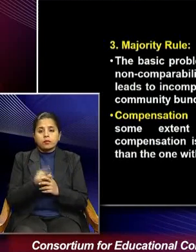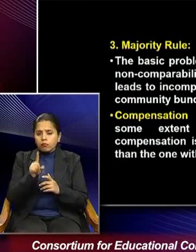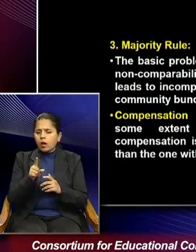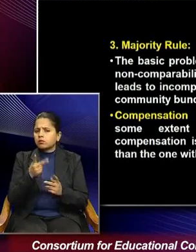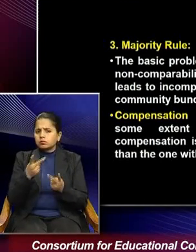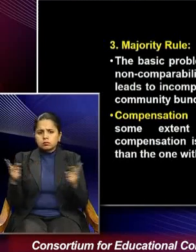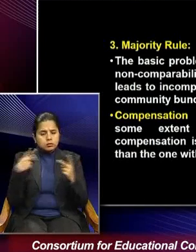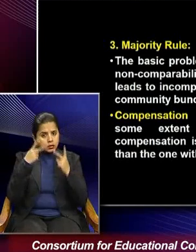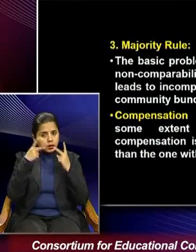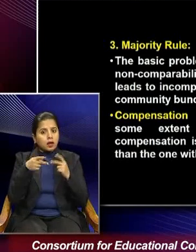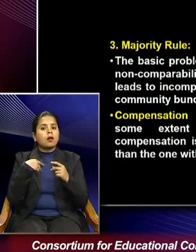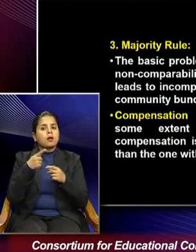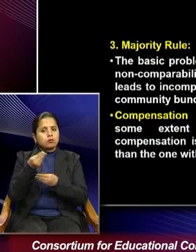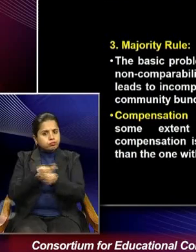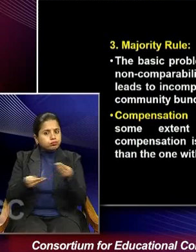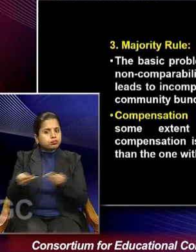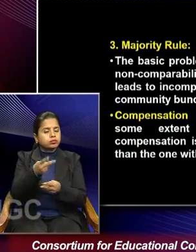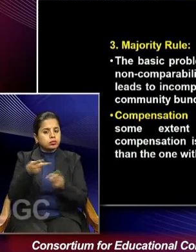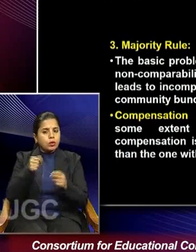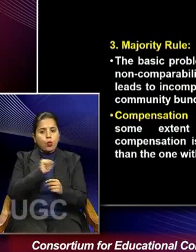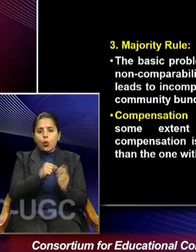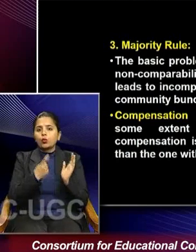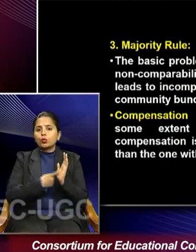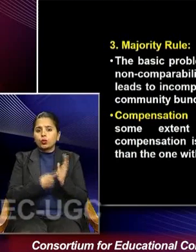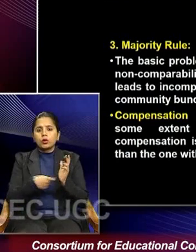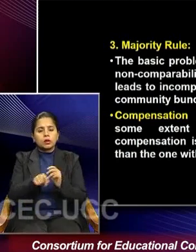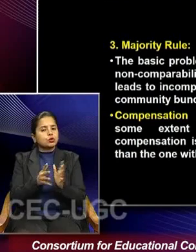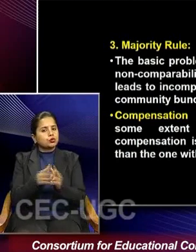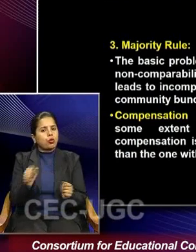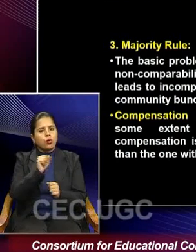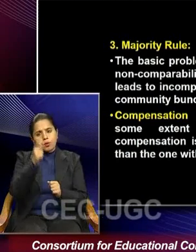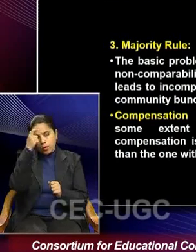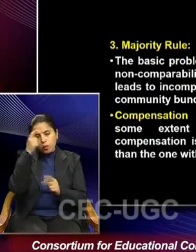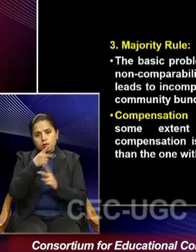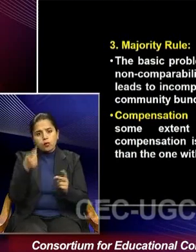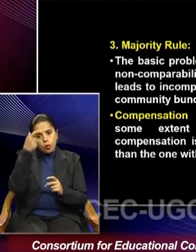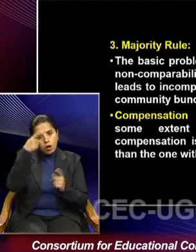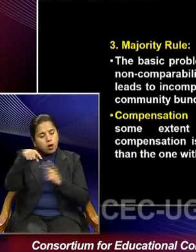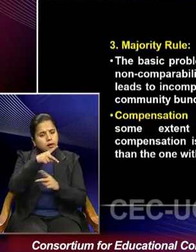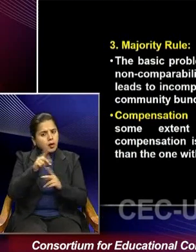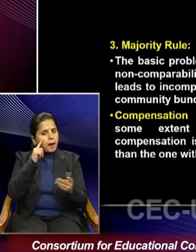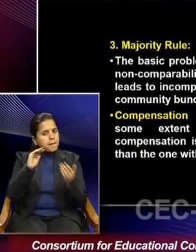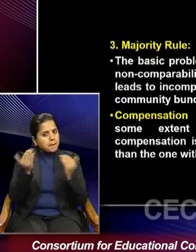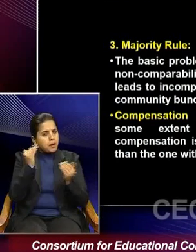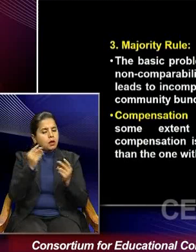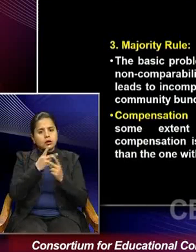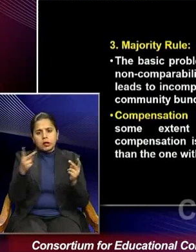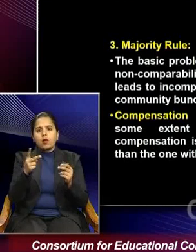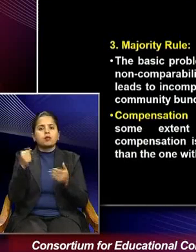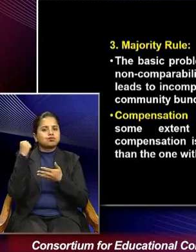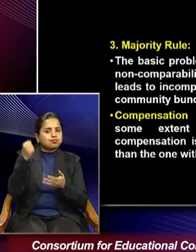However, the compensation principle solves this particular problem difficulty of comparing various different